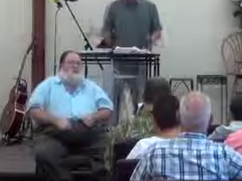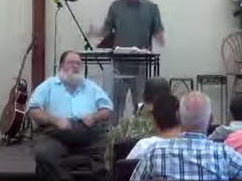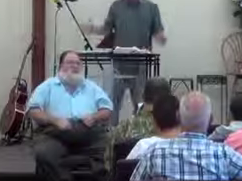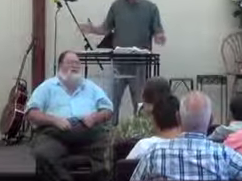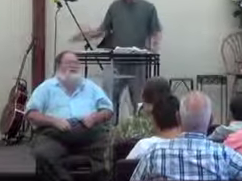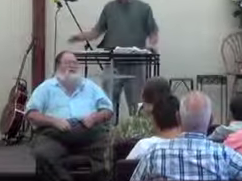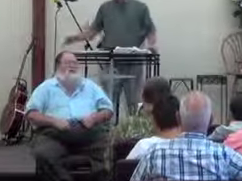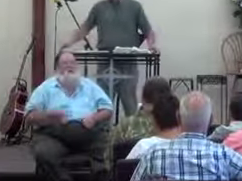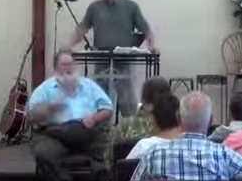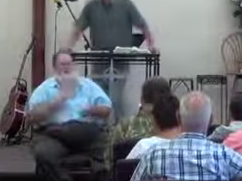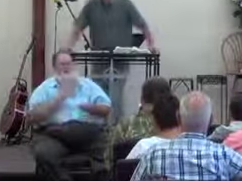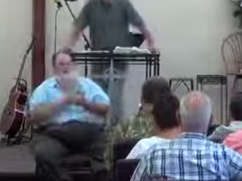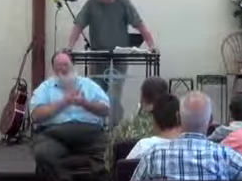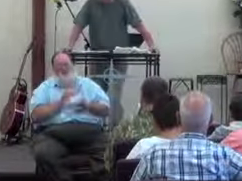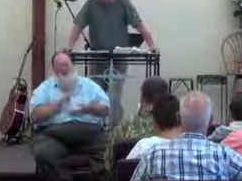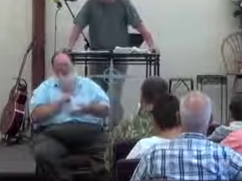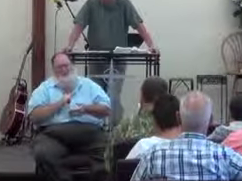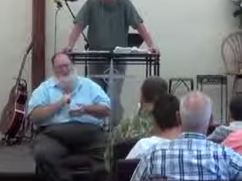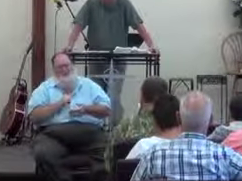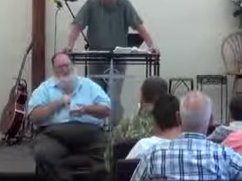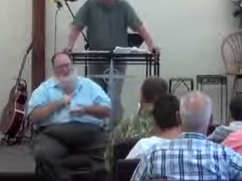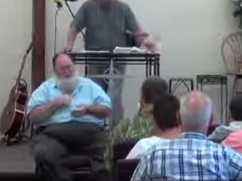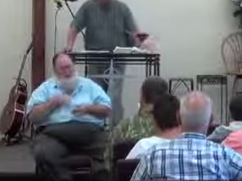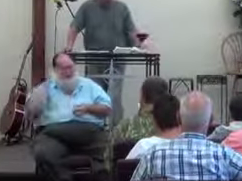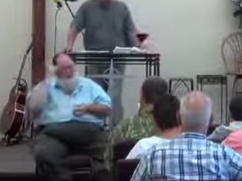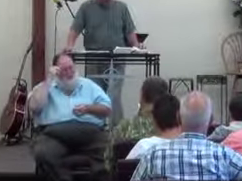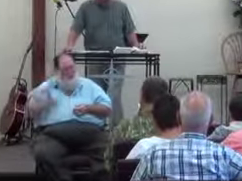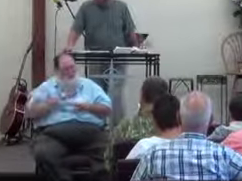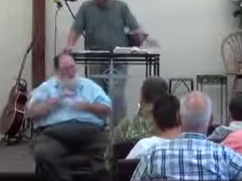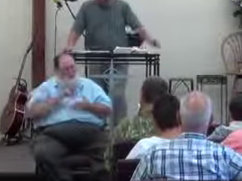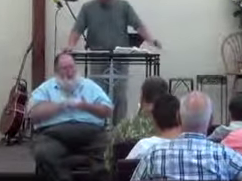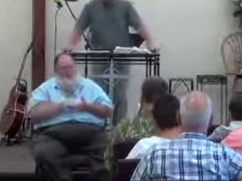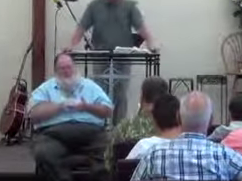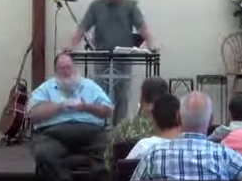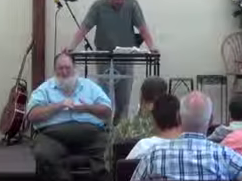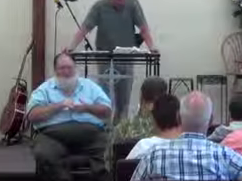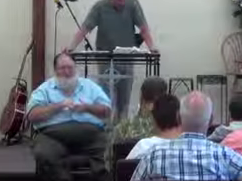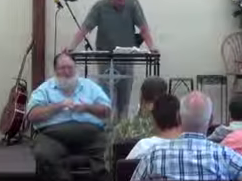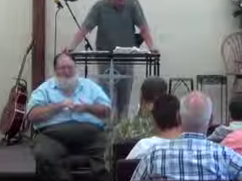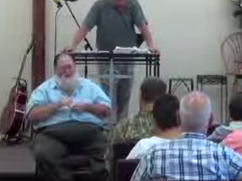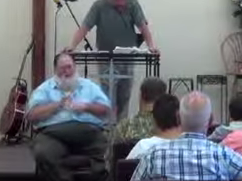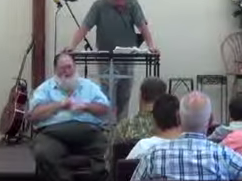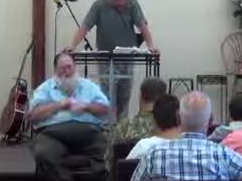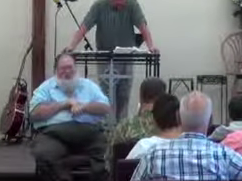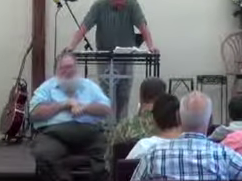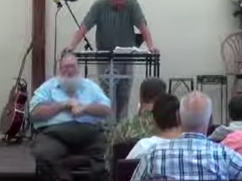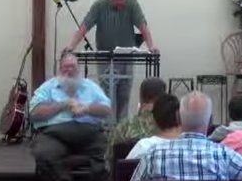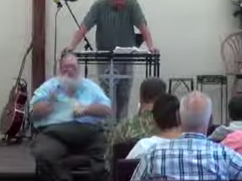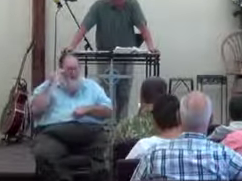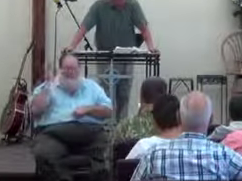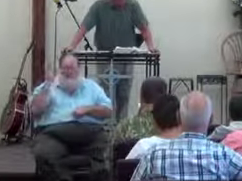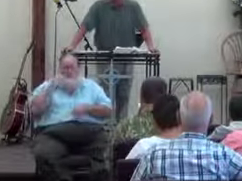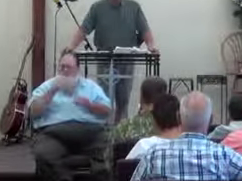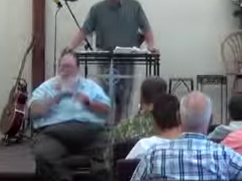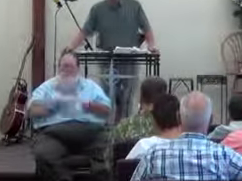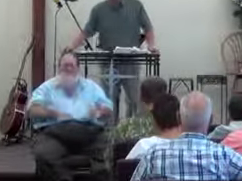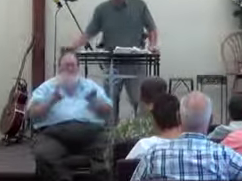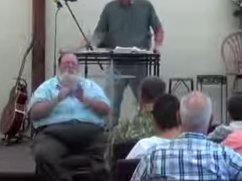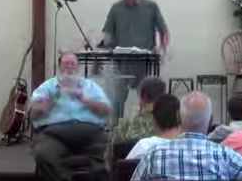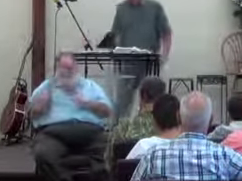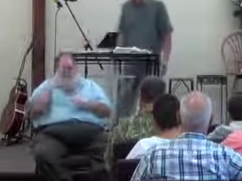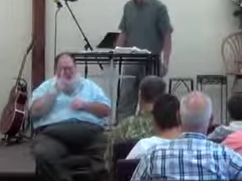probably just stop there, and we could just meditate on that a little bit because he is such a worthy God. And when I looked at it and I tried to break